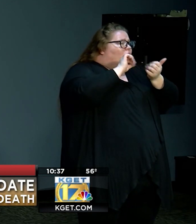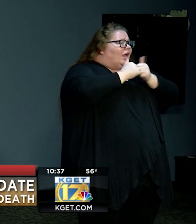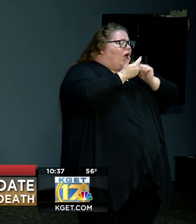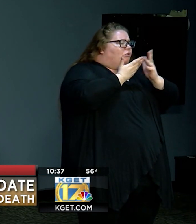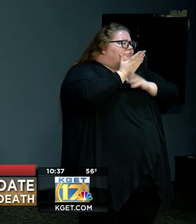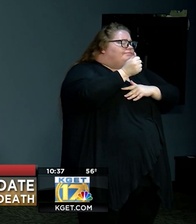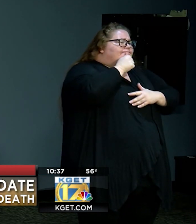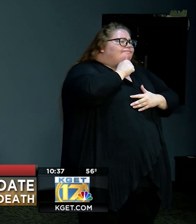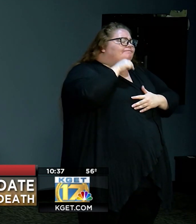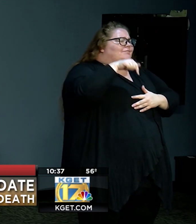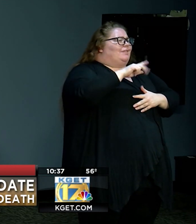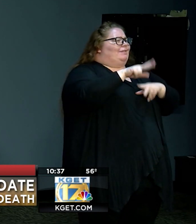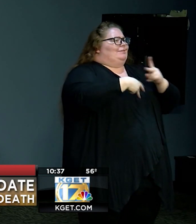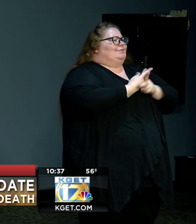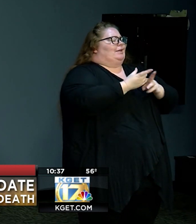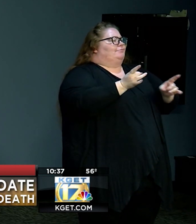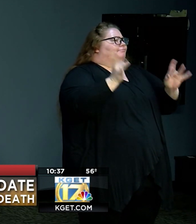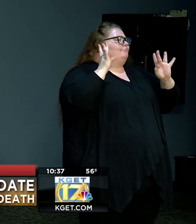this period of time.